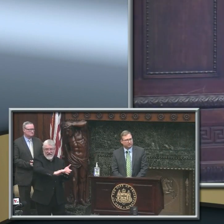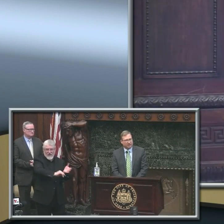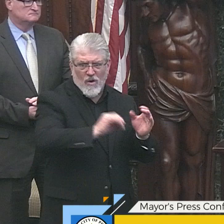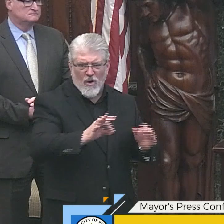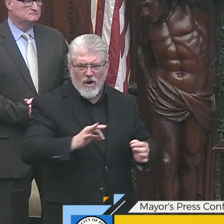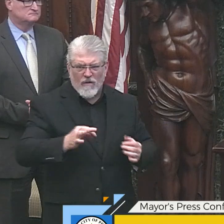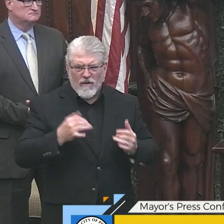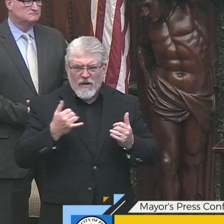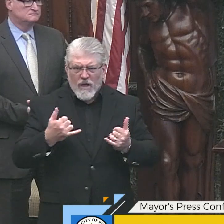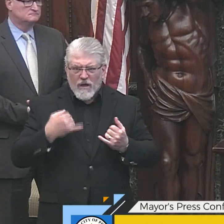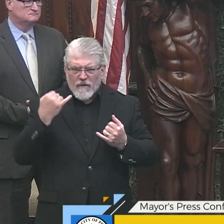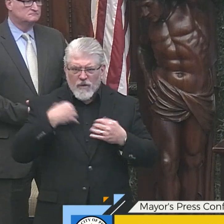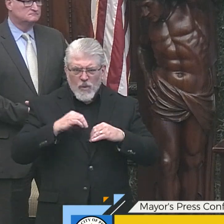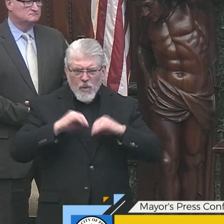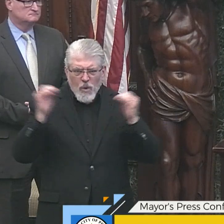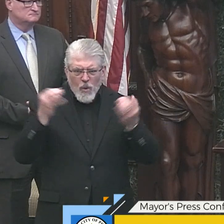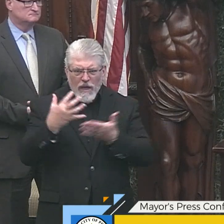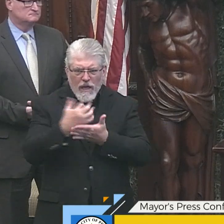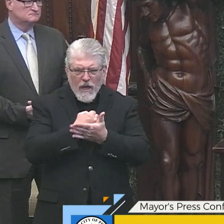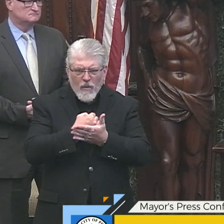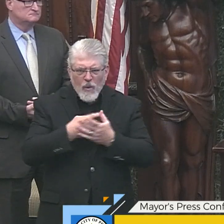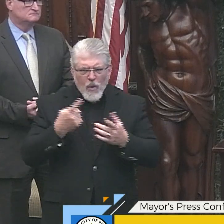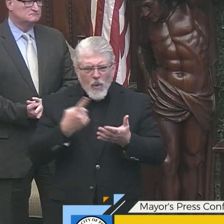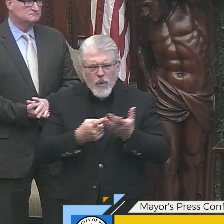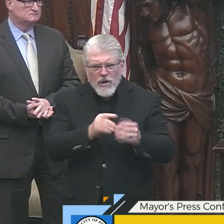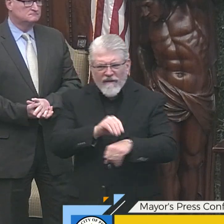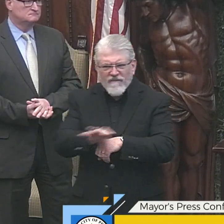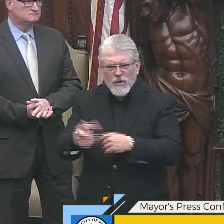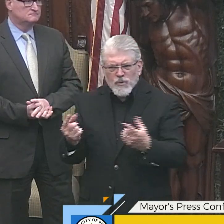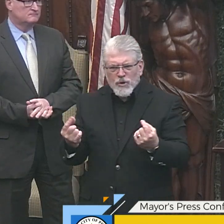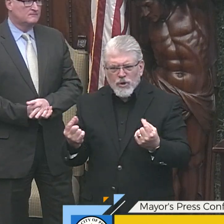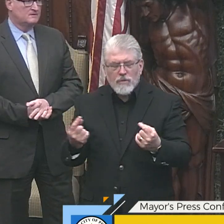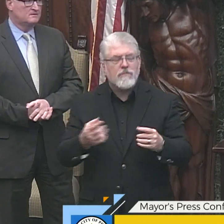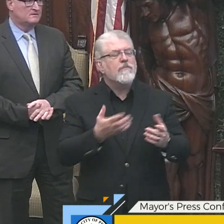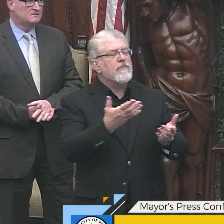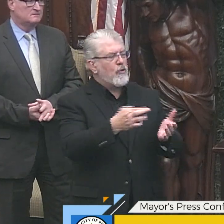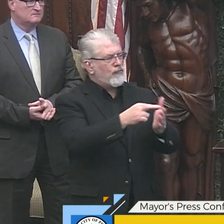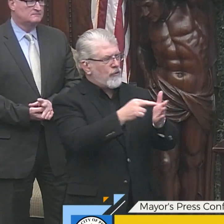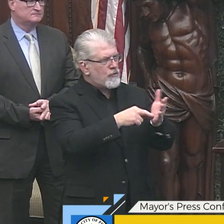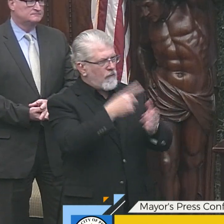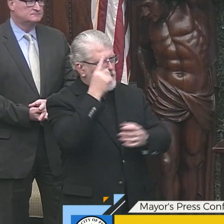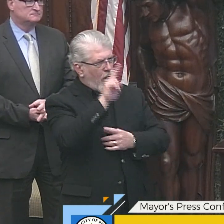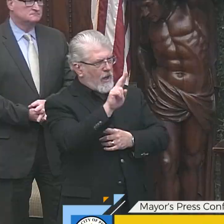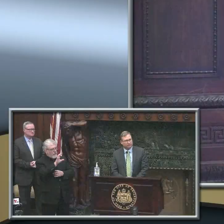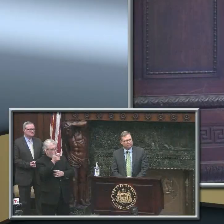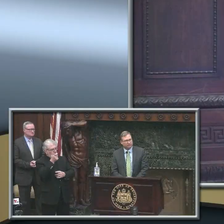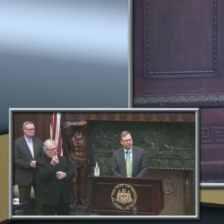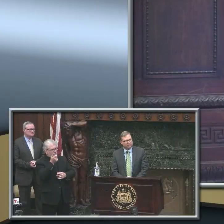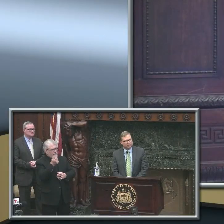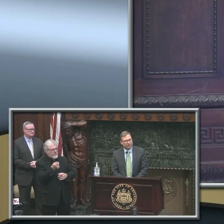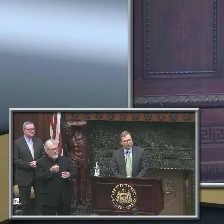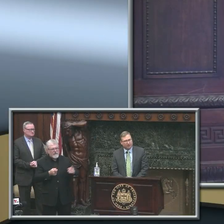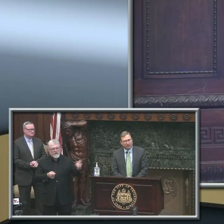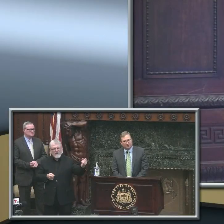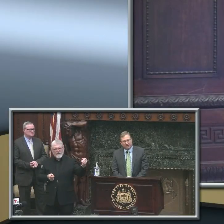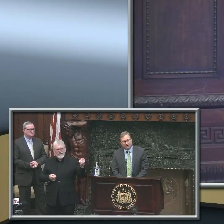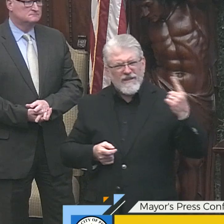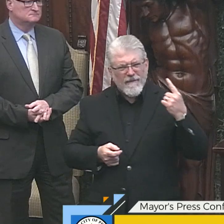in? They should register for unemployment benefits as quickly as possible. And any other thing they should be looking out